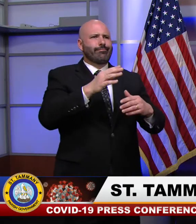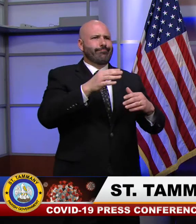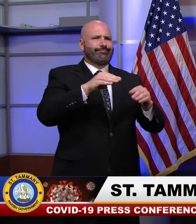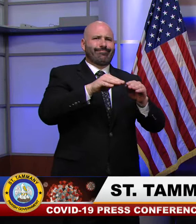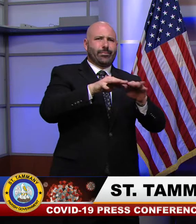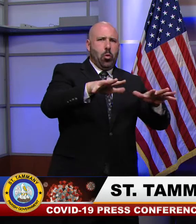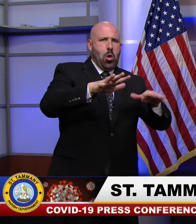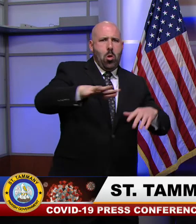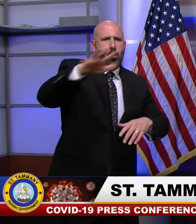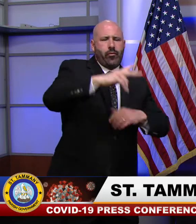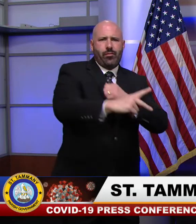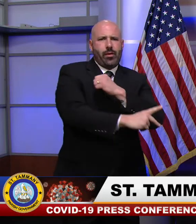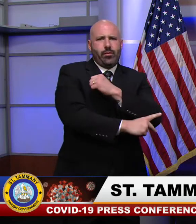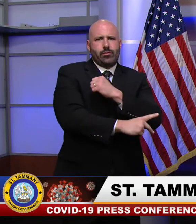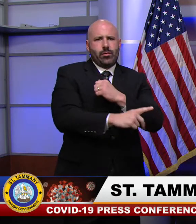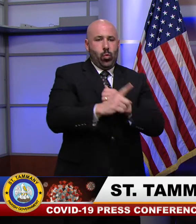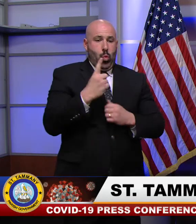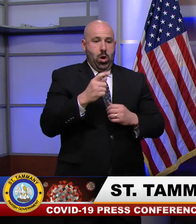Mike, do you have any?